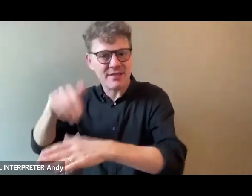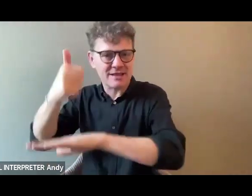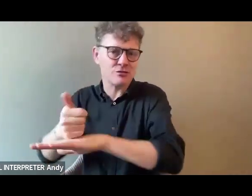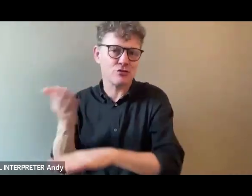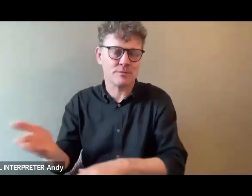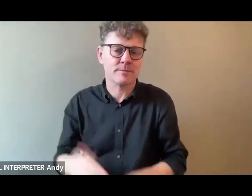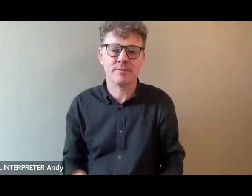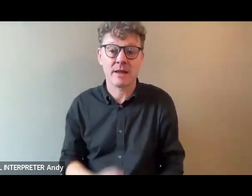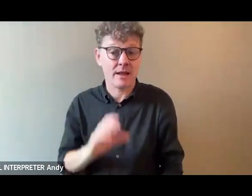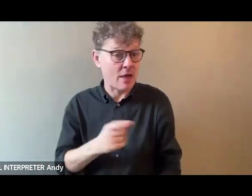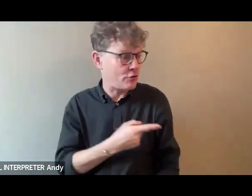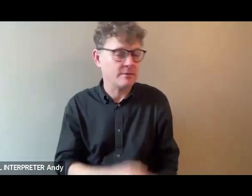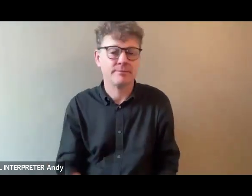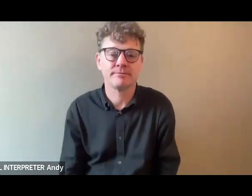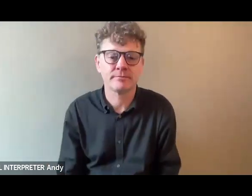Katherine?